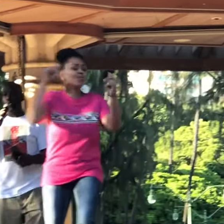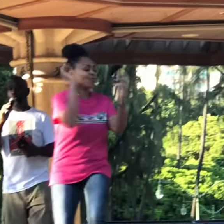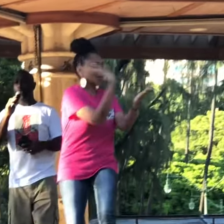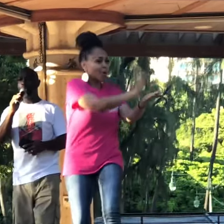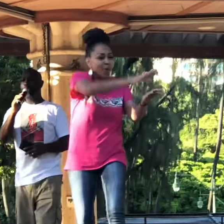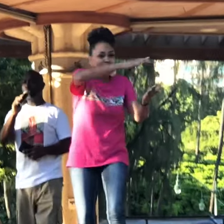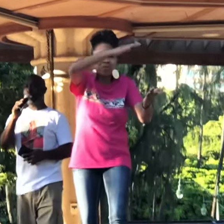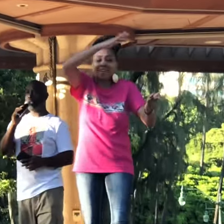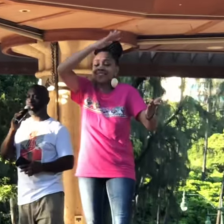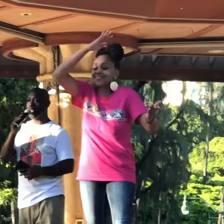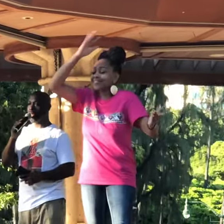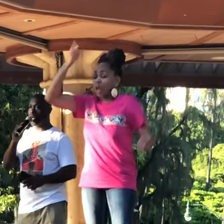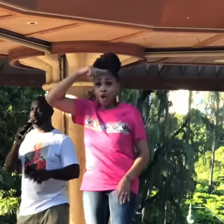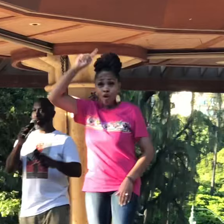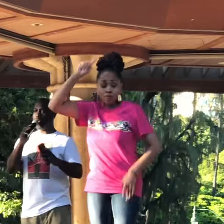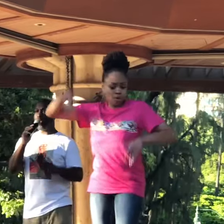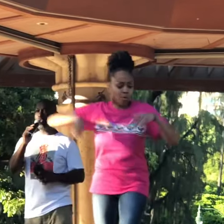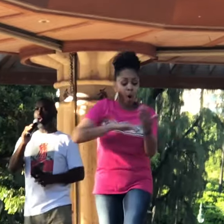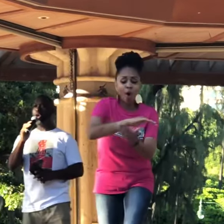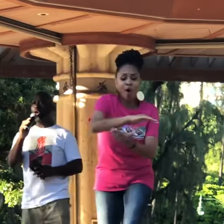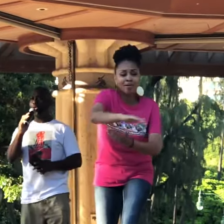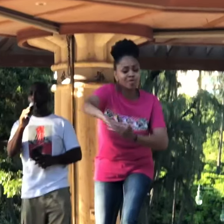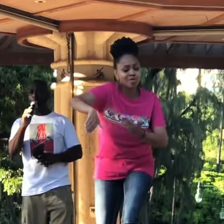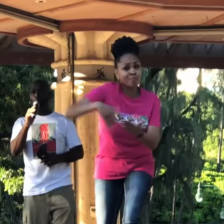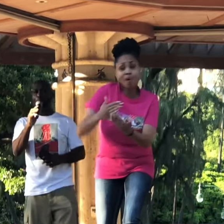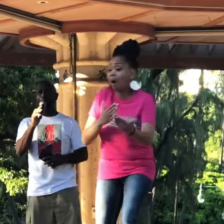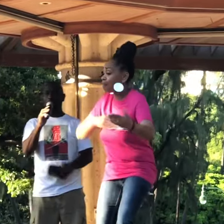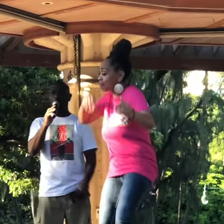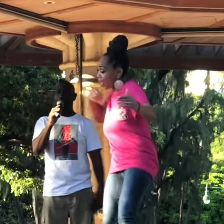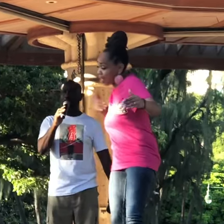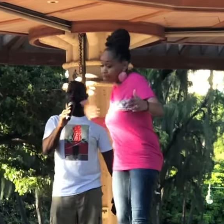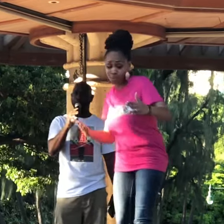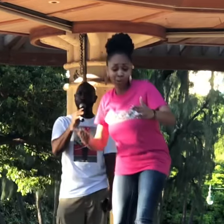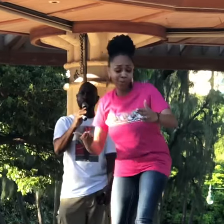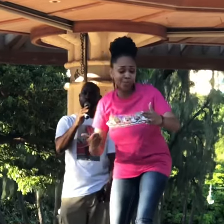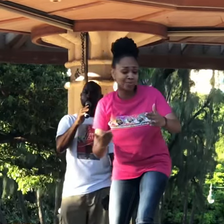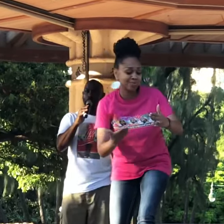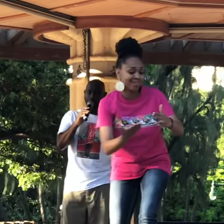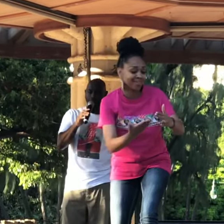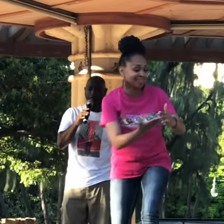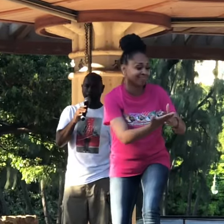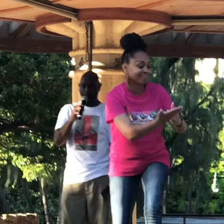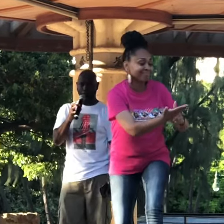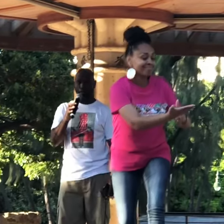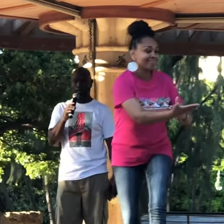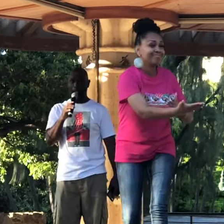give you glory for all you brought me through.